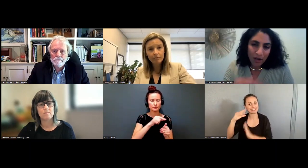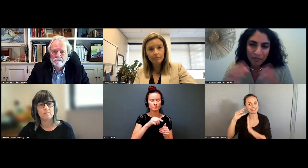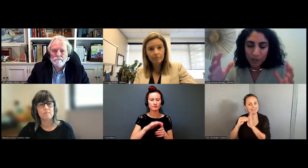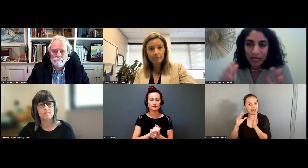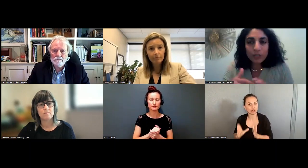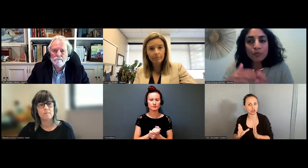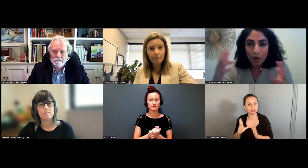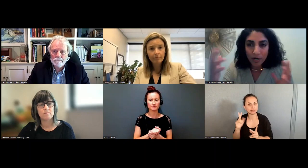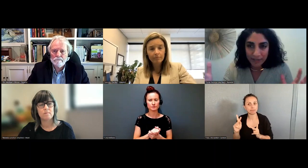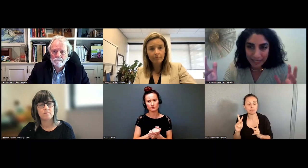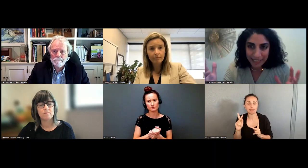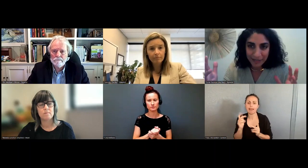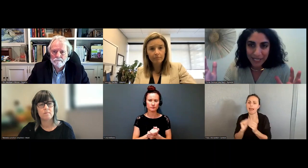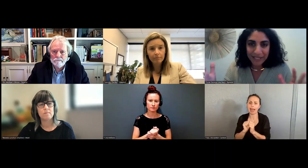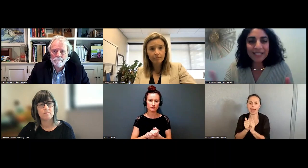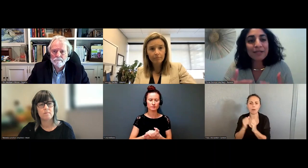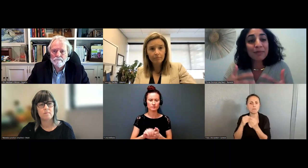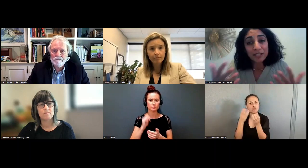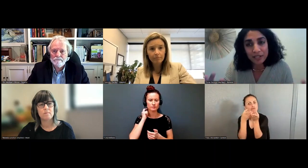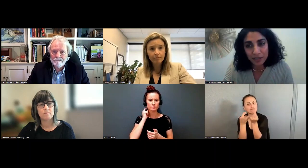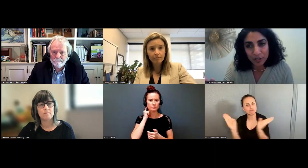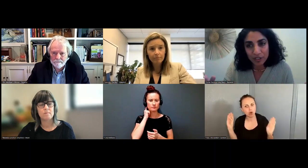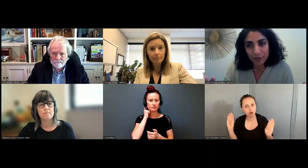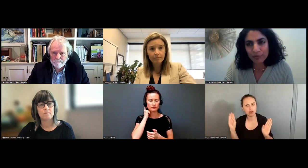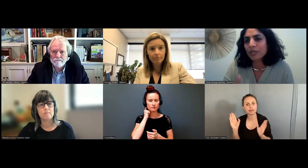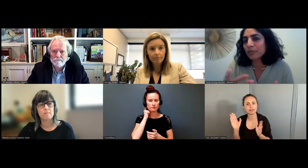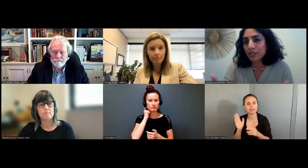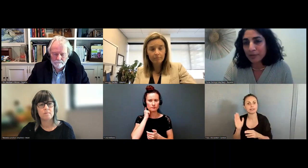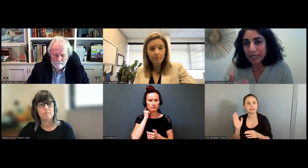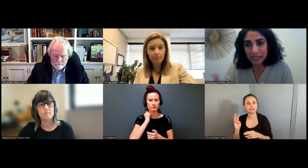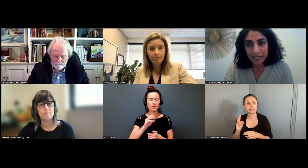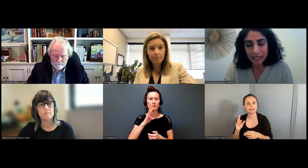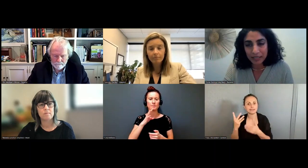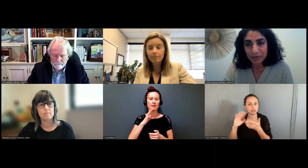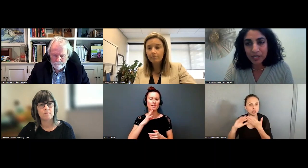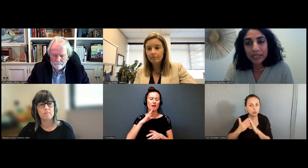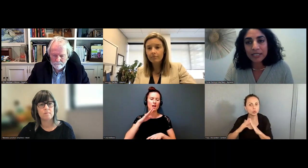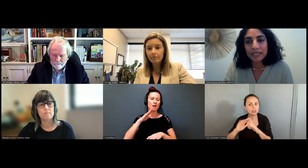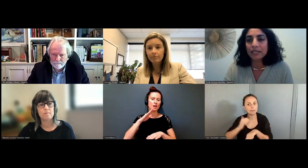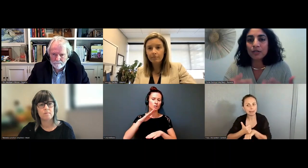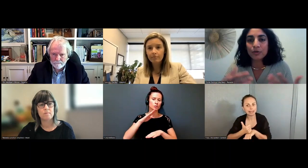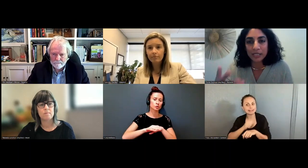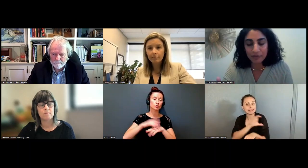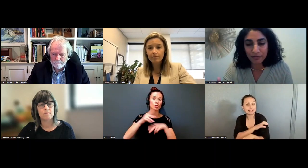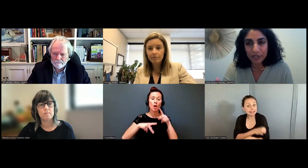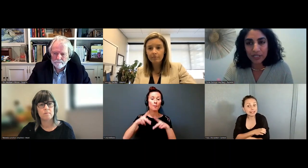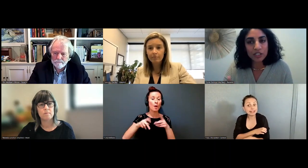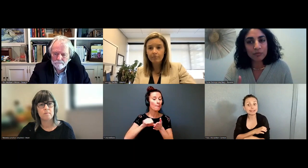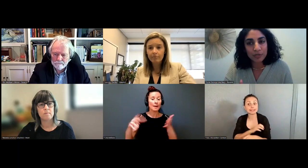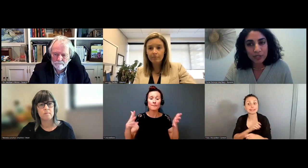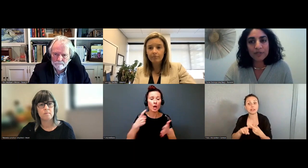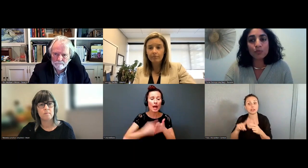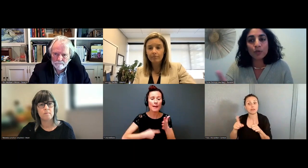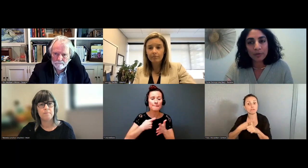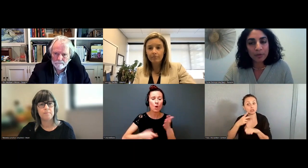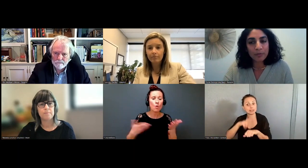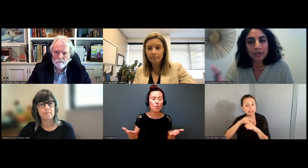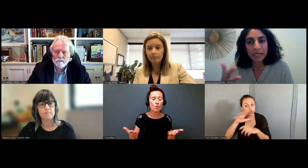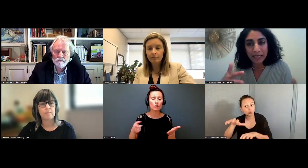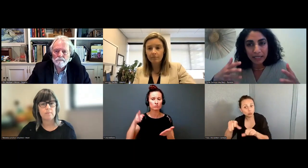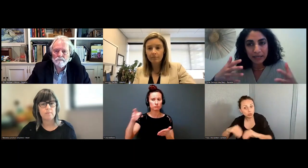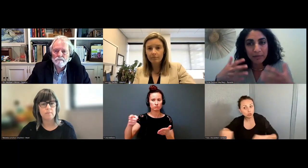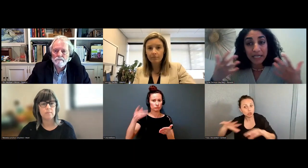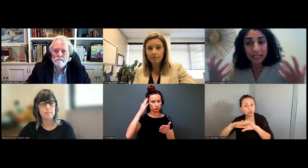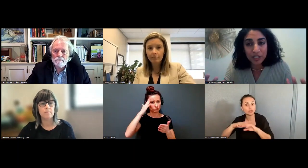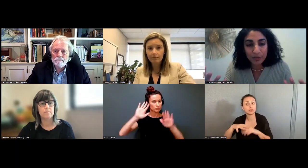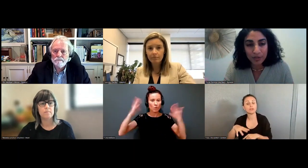do you broaden the income tax system and through community-based clinics and going into First Nation reserves and working with people